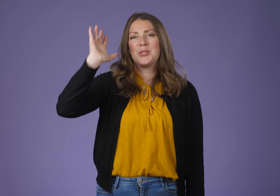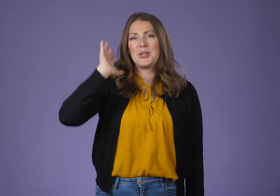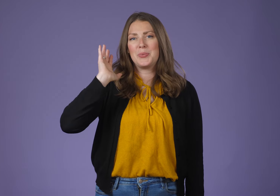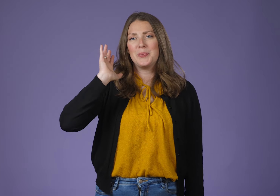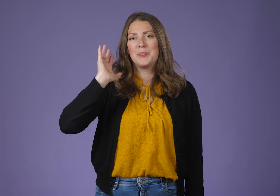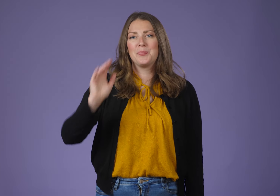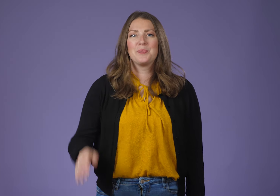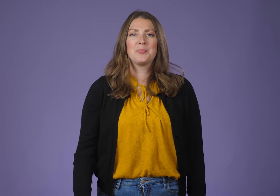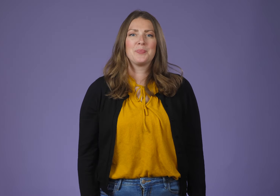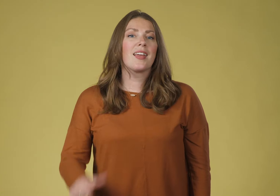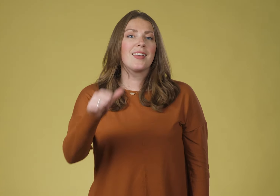to.